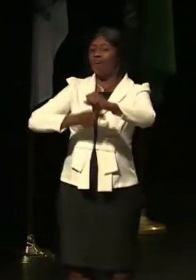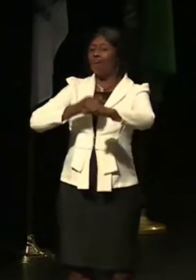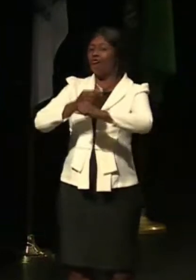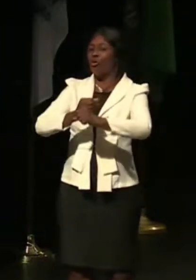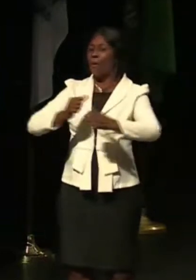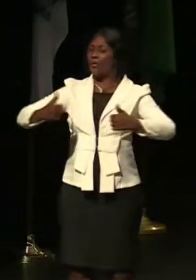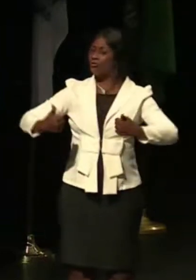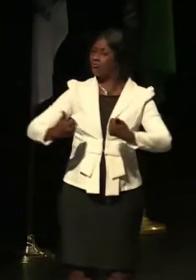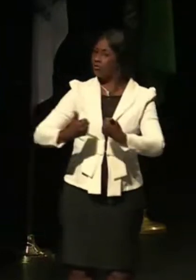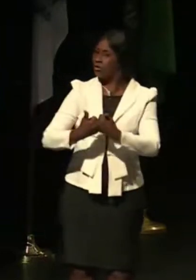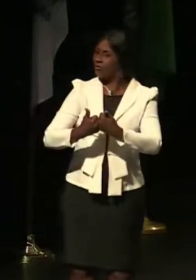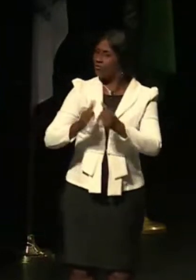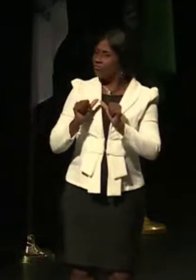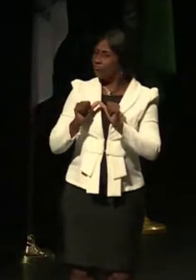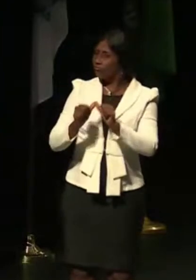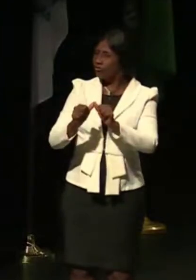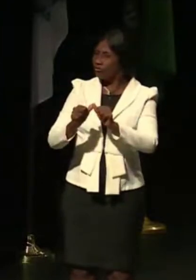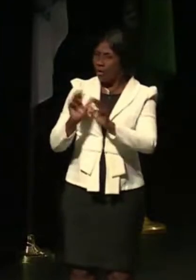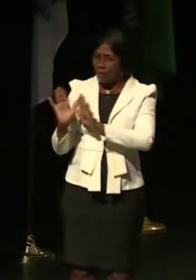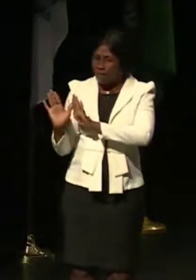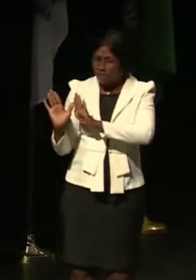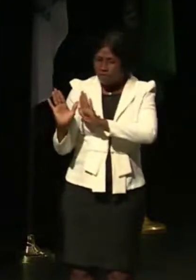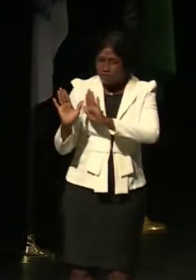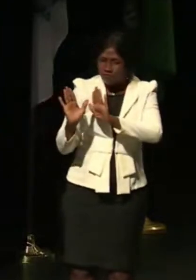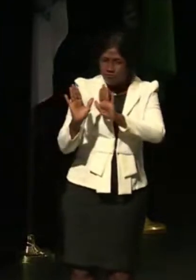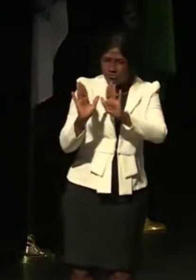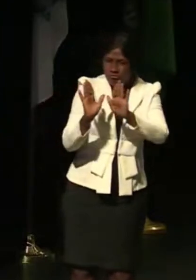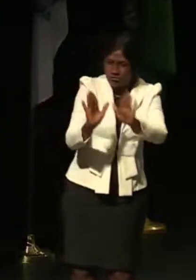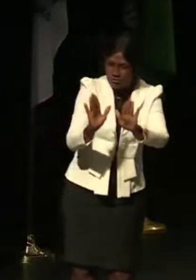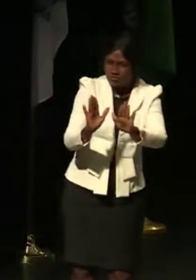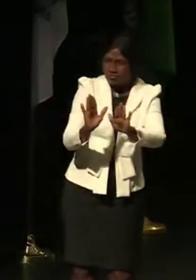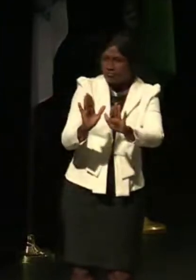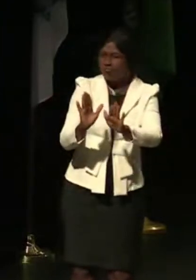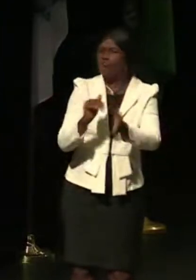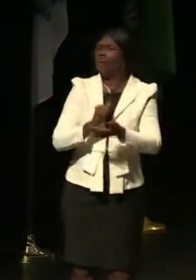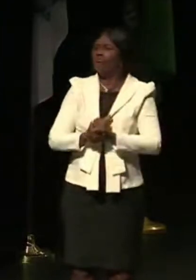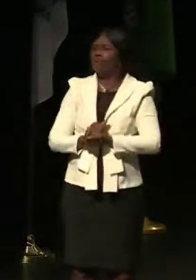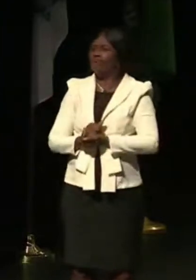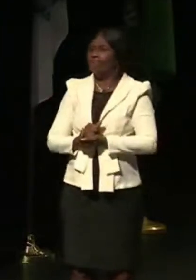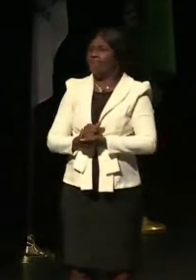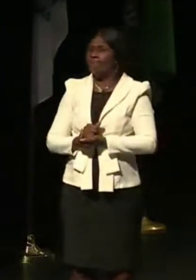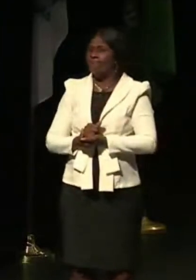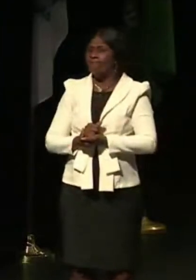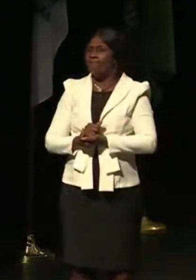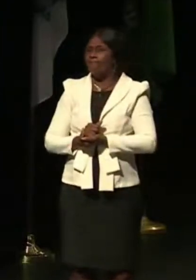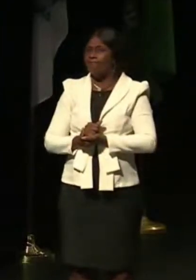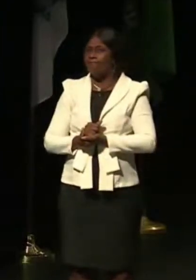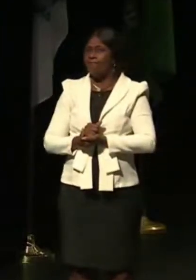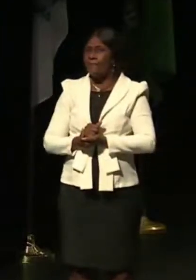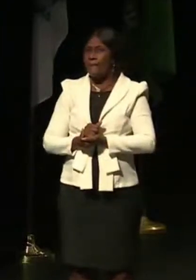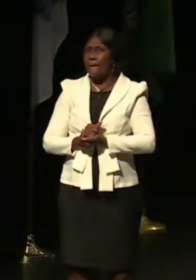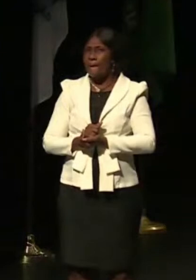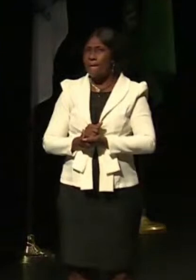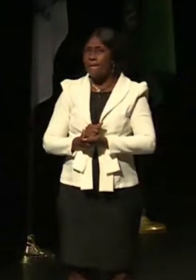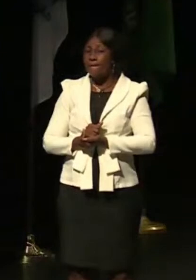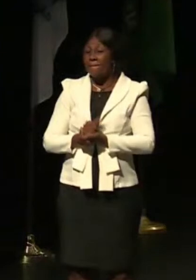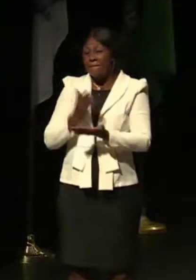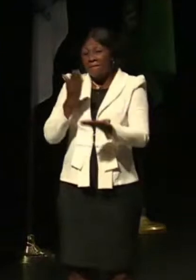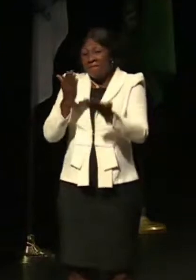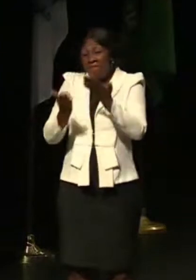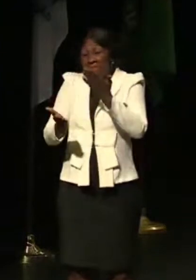and as a region into very perilous places. And we might not have what we need